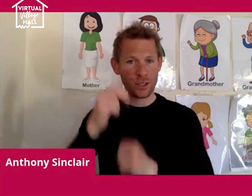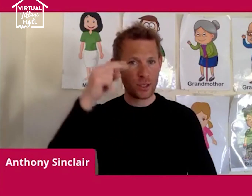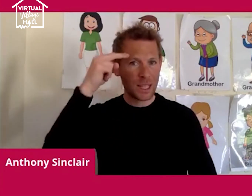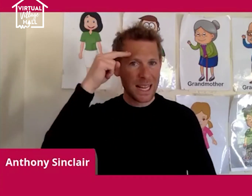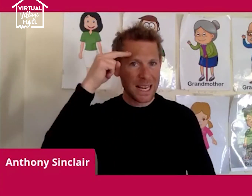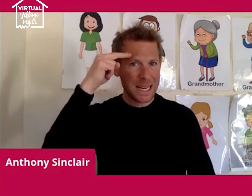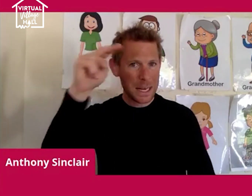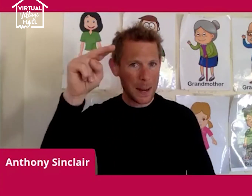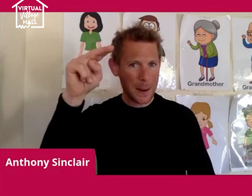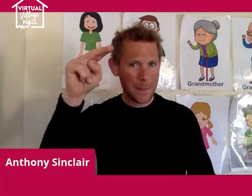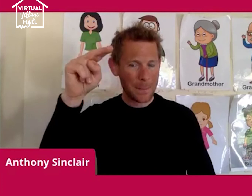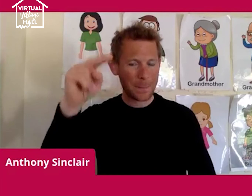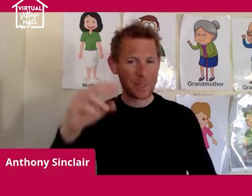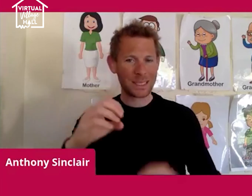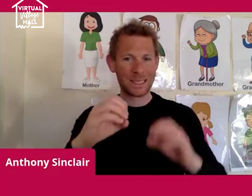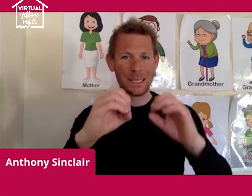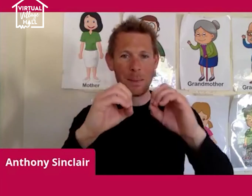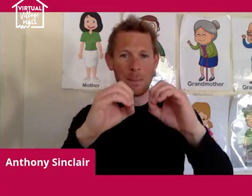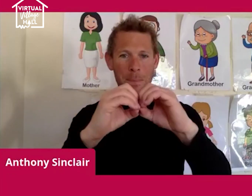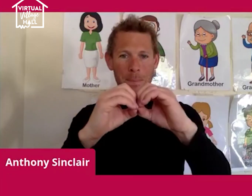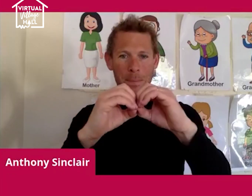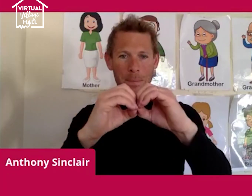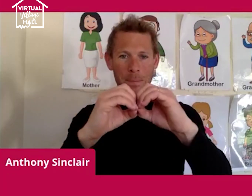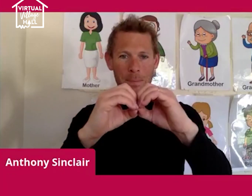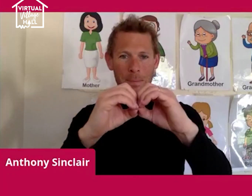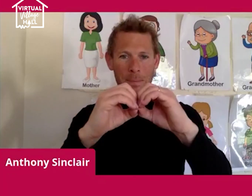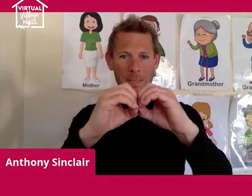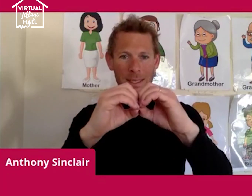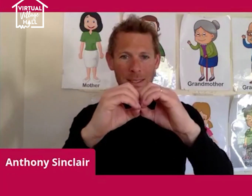My brother name B